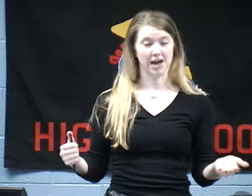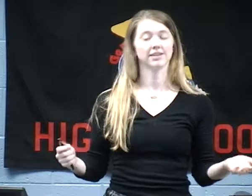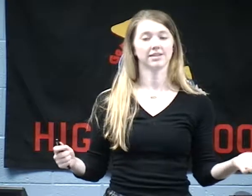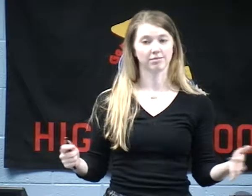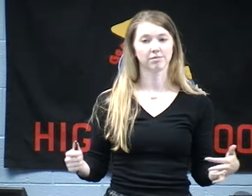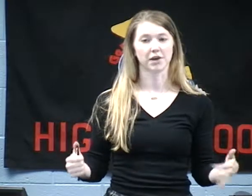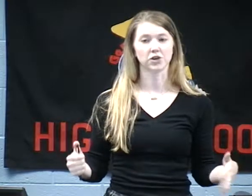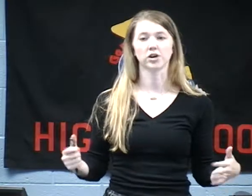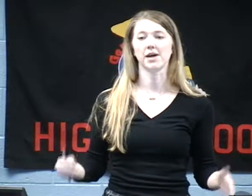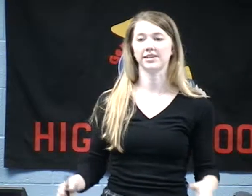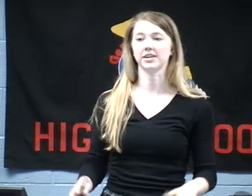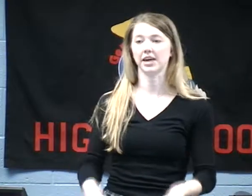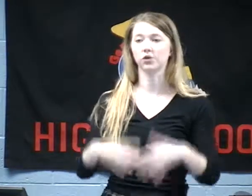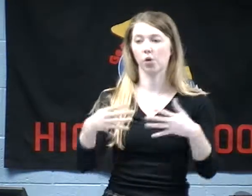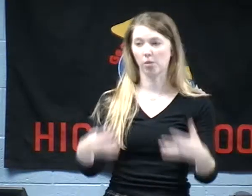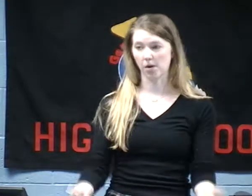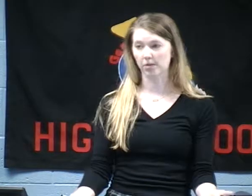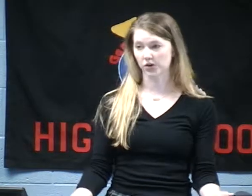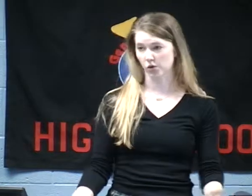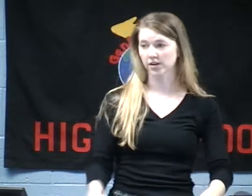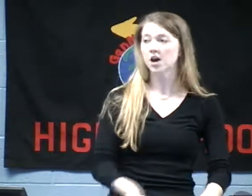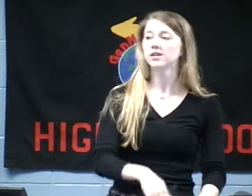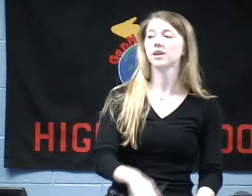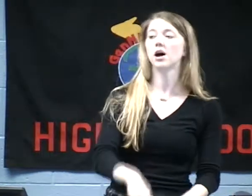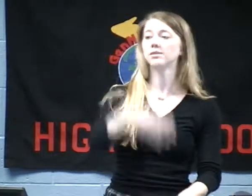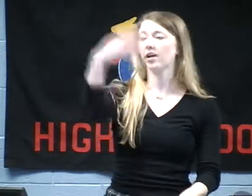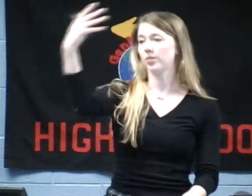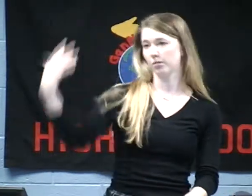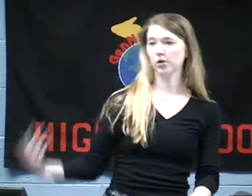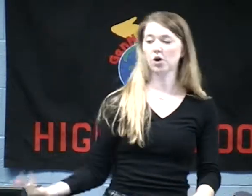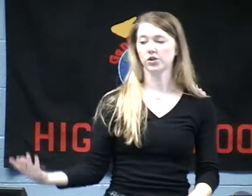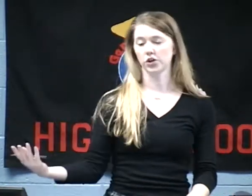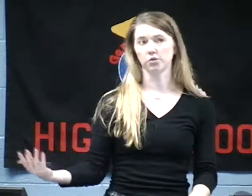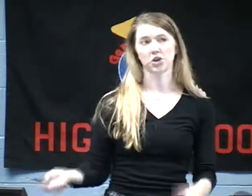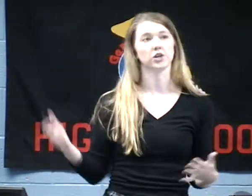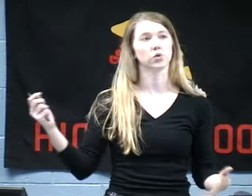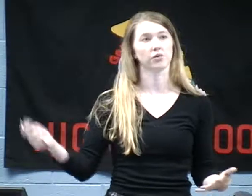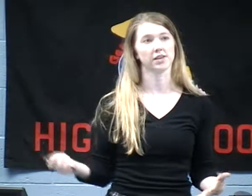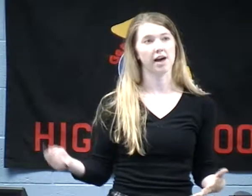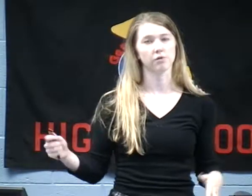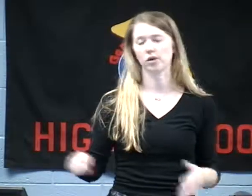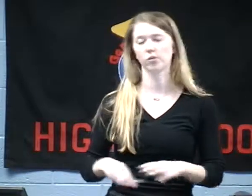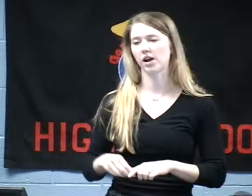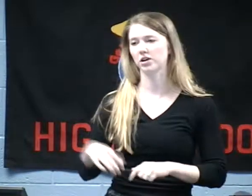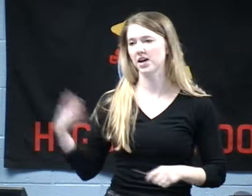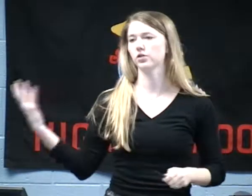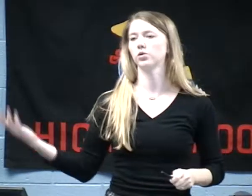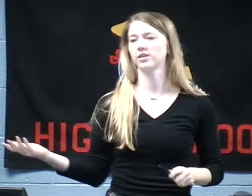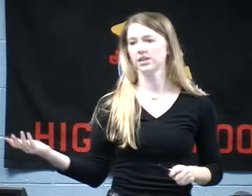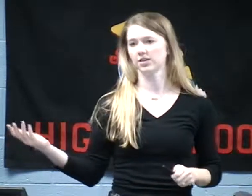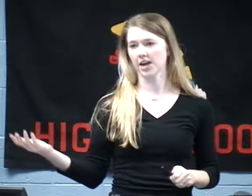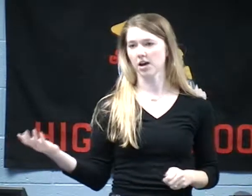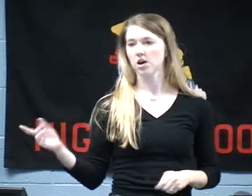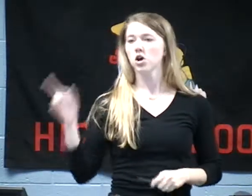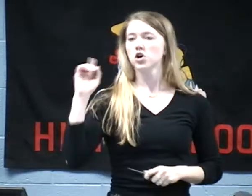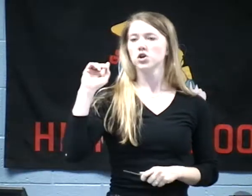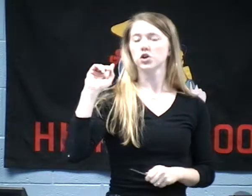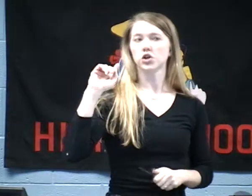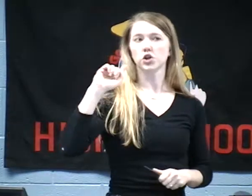Yes. Mainstream as in like normal public schools. Some deaf people go to Michigan School for the Deaf or whatever deaf school is in their state. Do